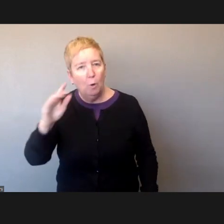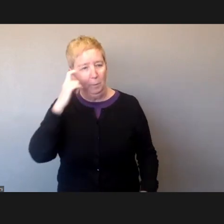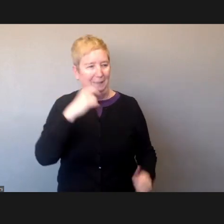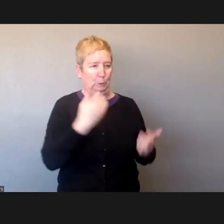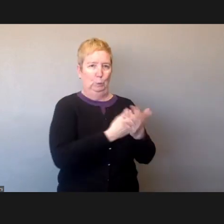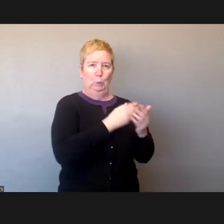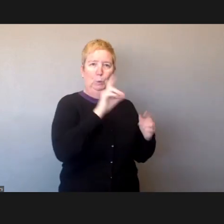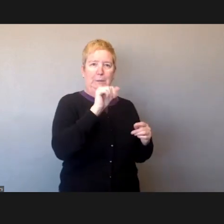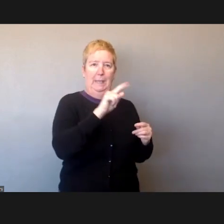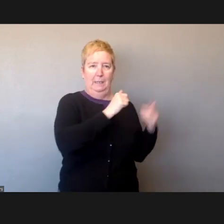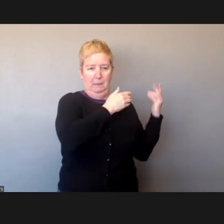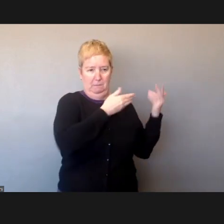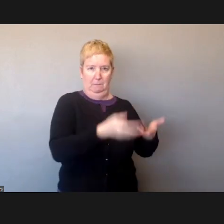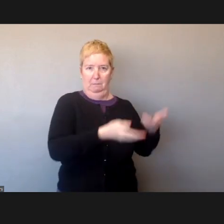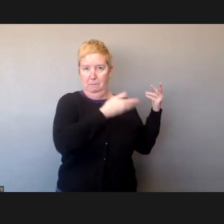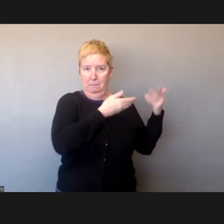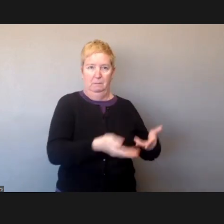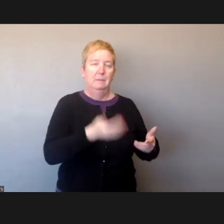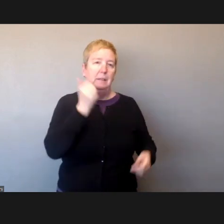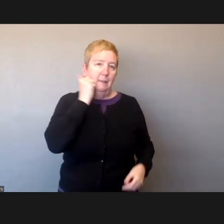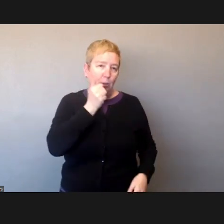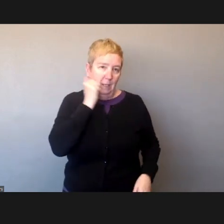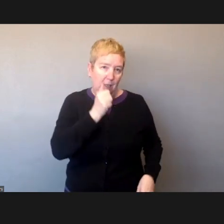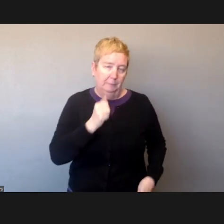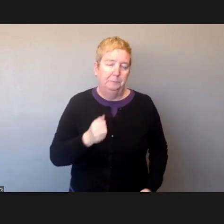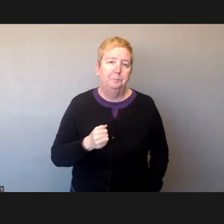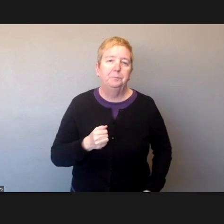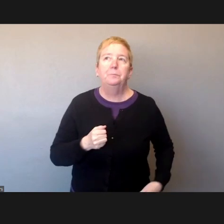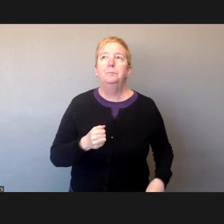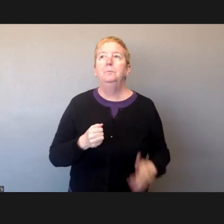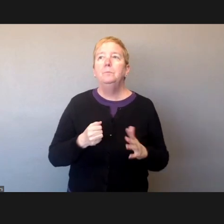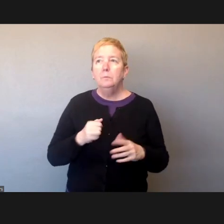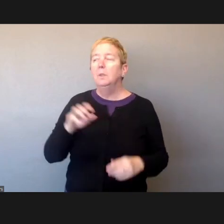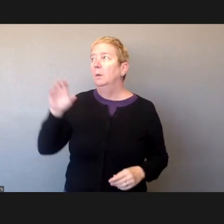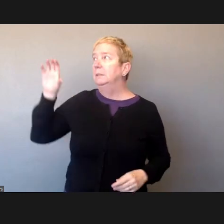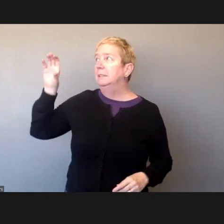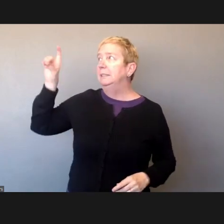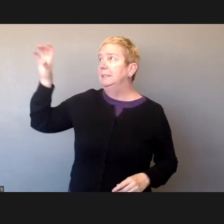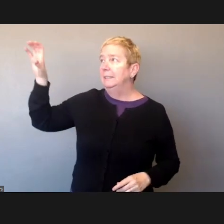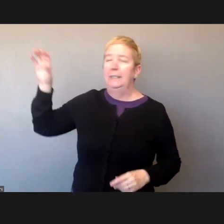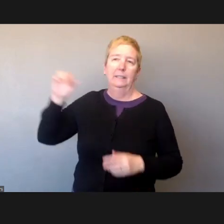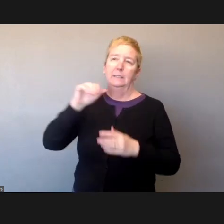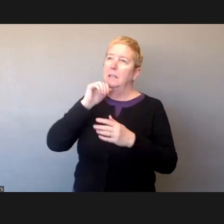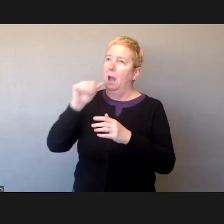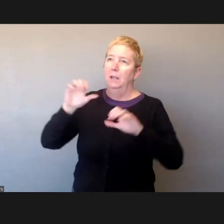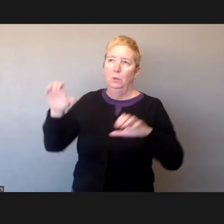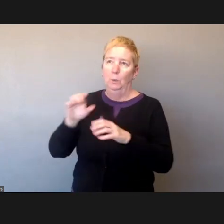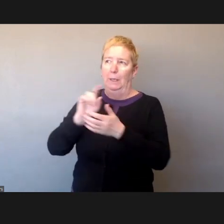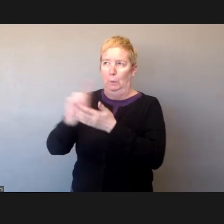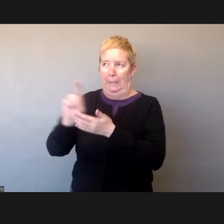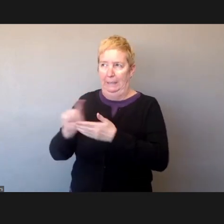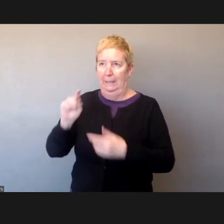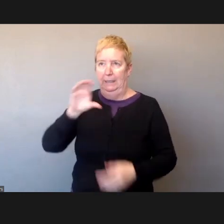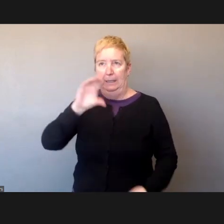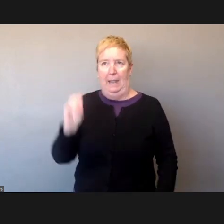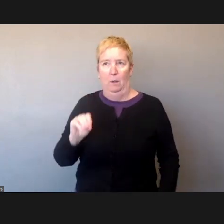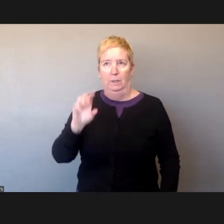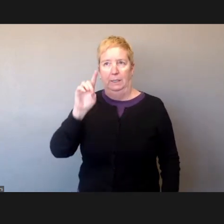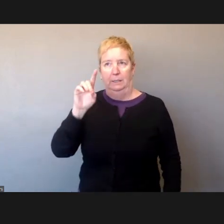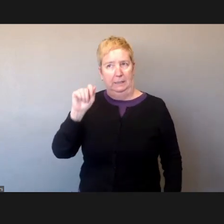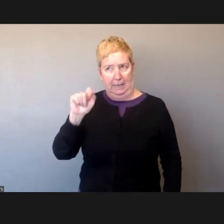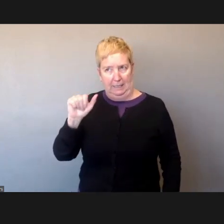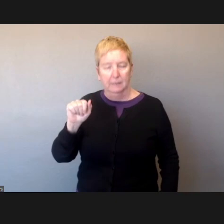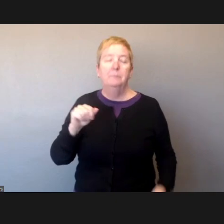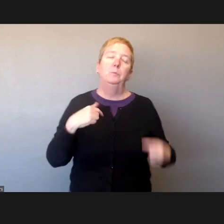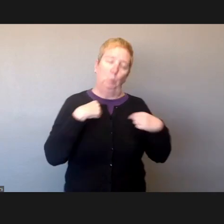think, I think the CDC is moving to weekly county data. DOH is moving